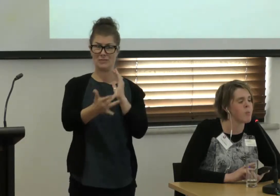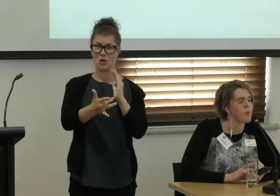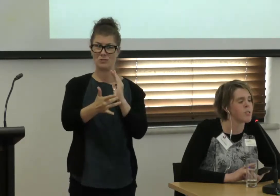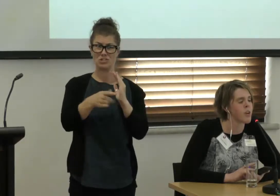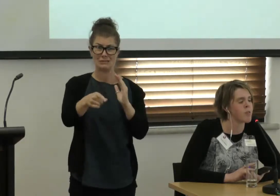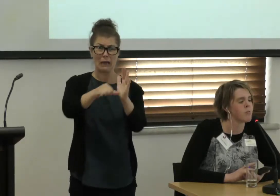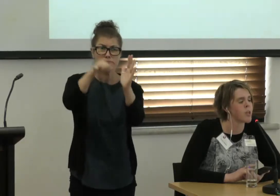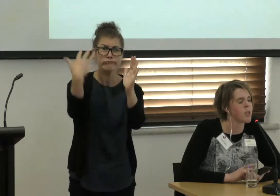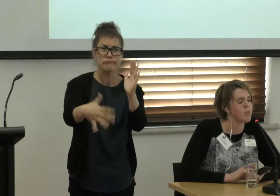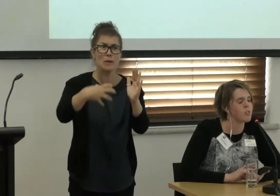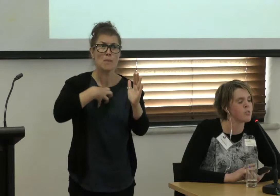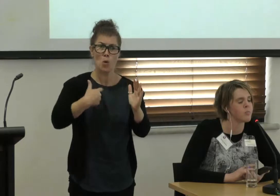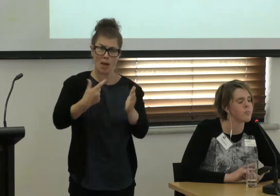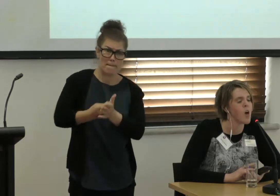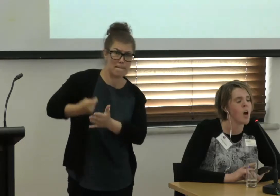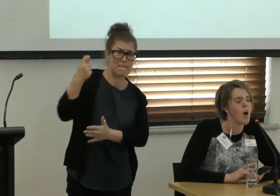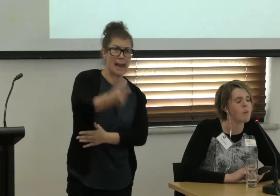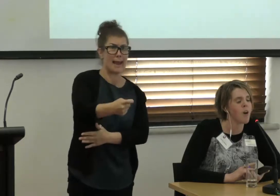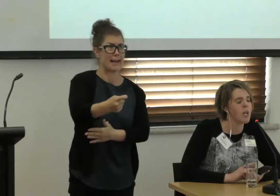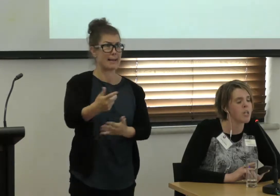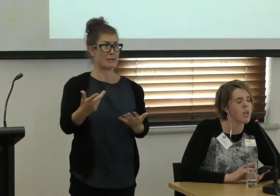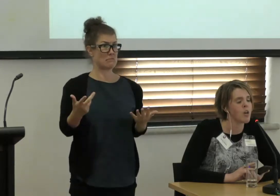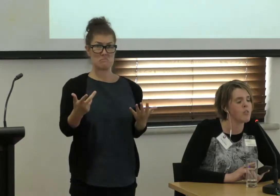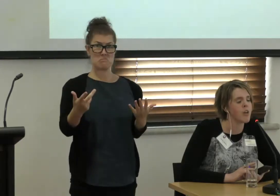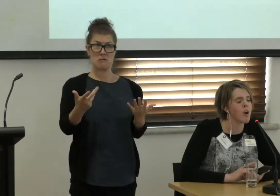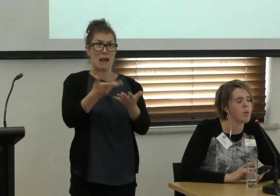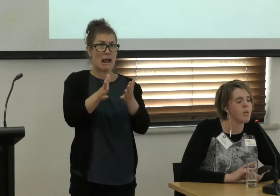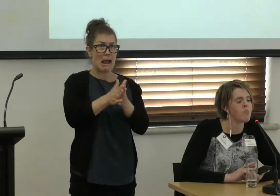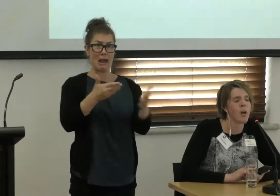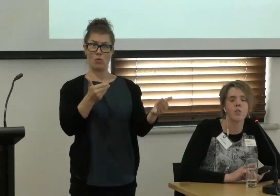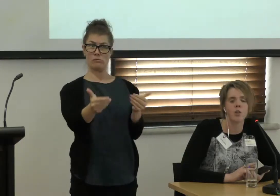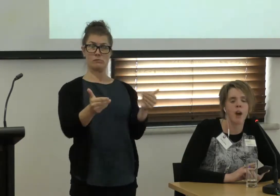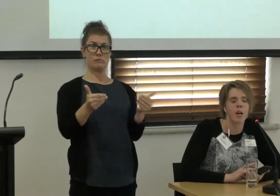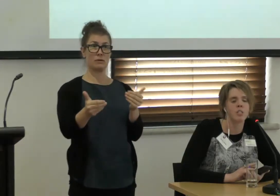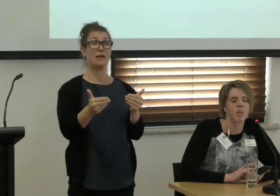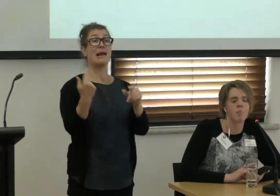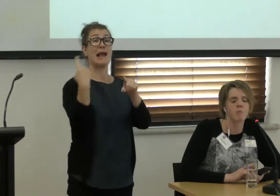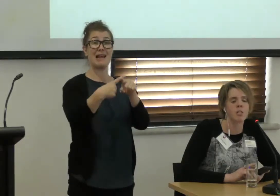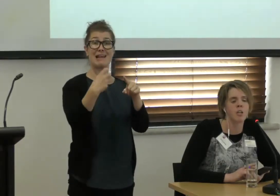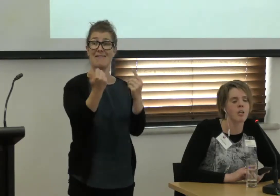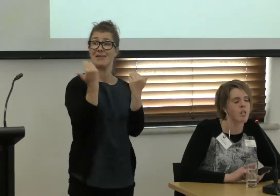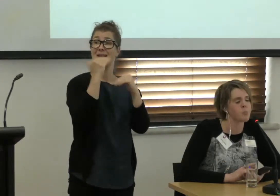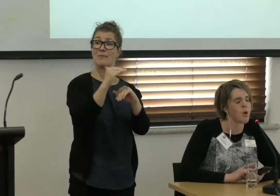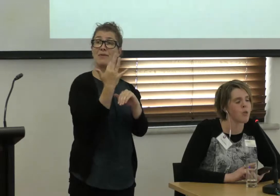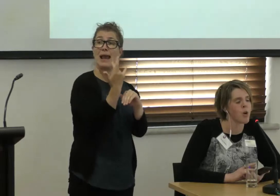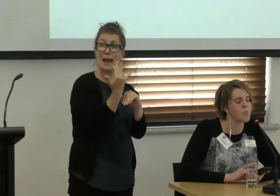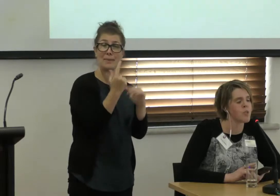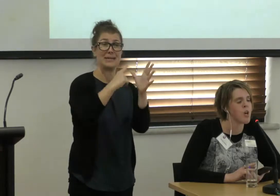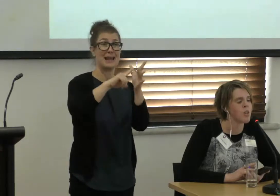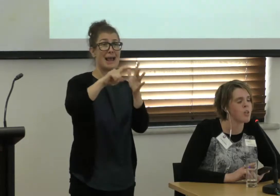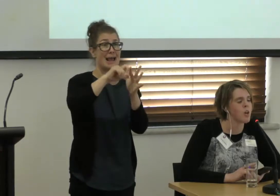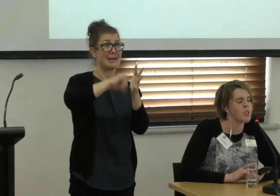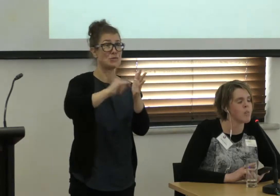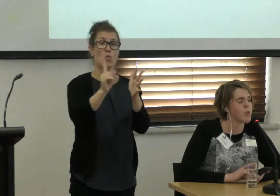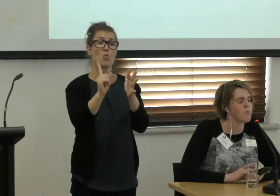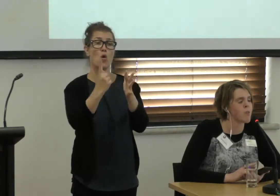people with degenerative conditions. And finally, there are a limited range of aids that can be funded under these programs.